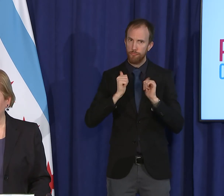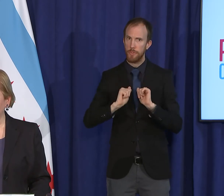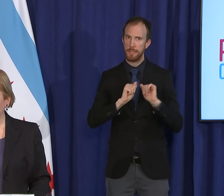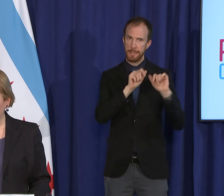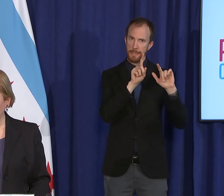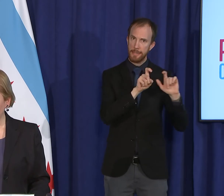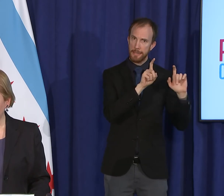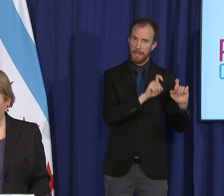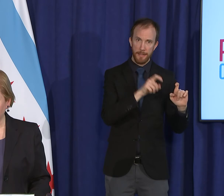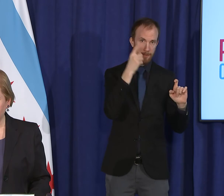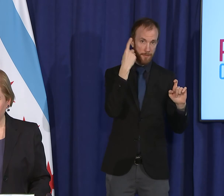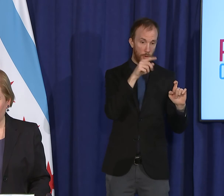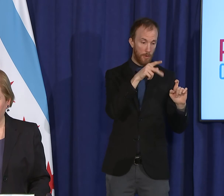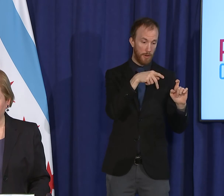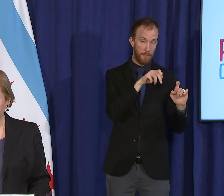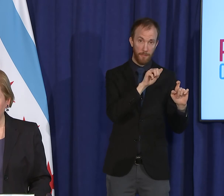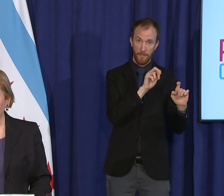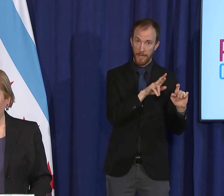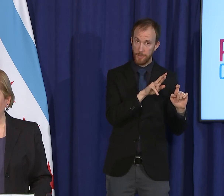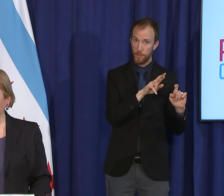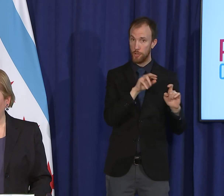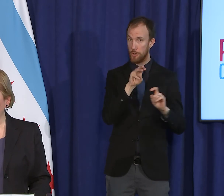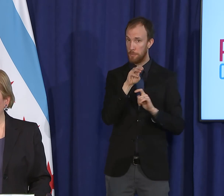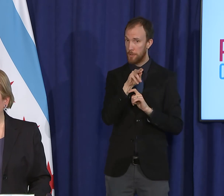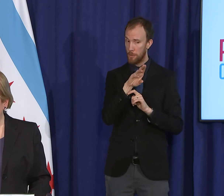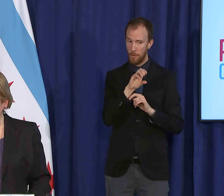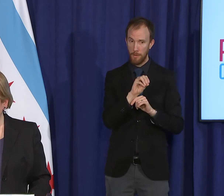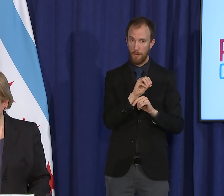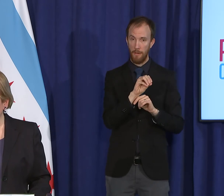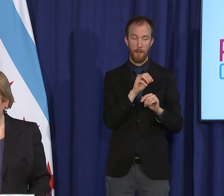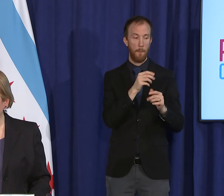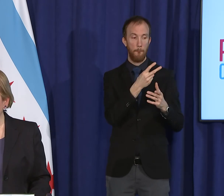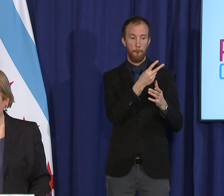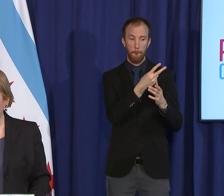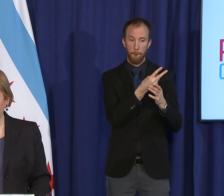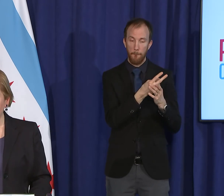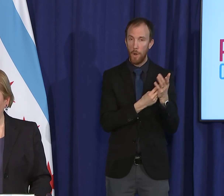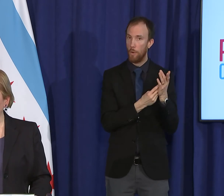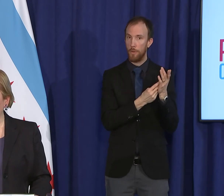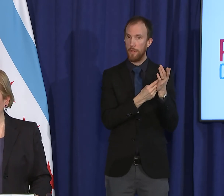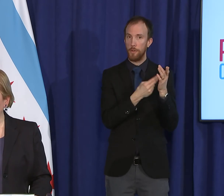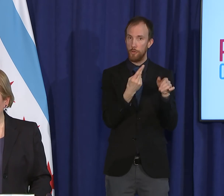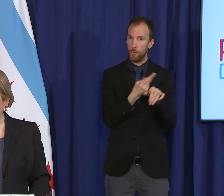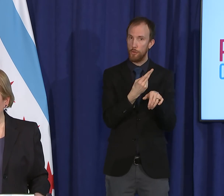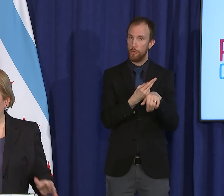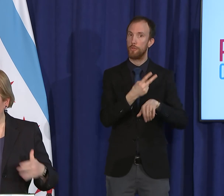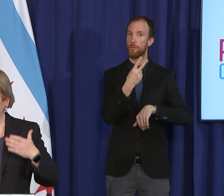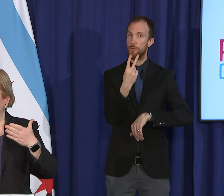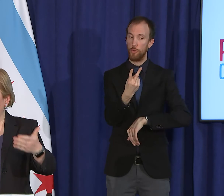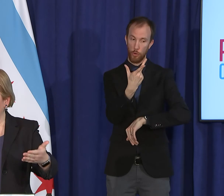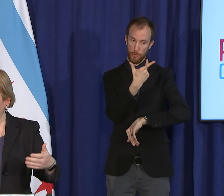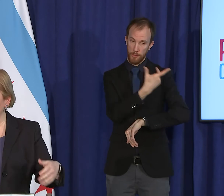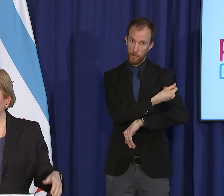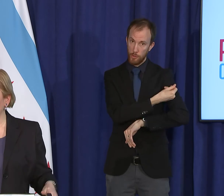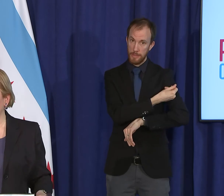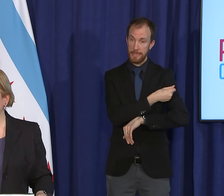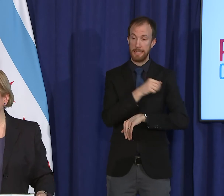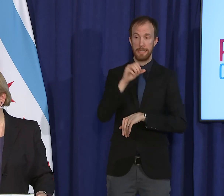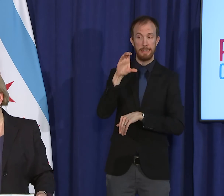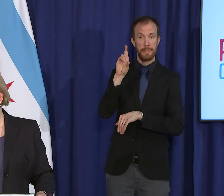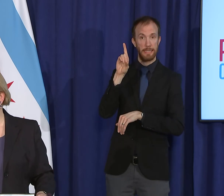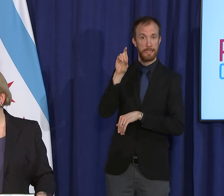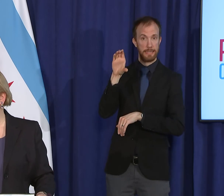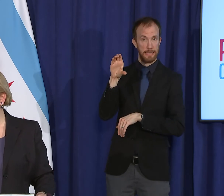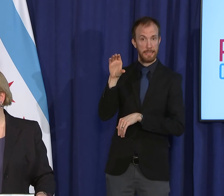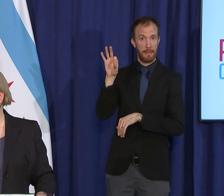Moderna as 2-dose vaccine trials. That is how they are authorized for use right now. That is how the CDC recommends them for use.